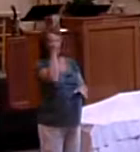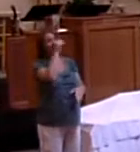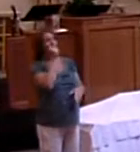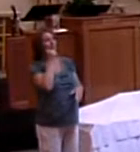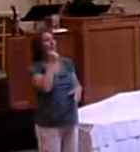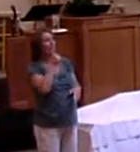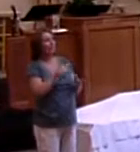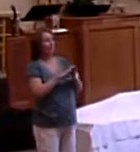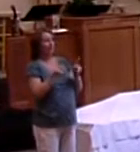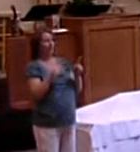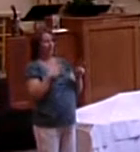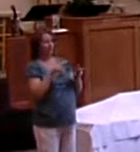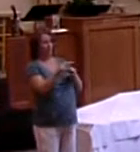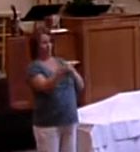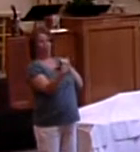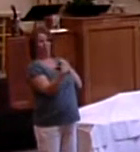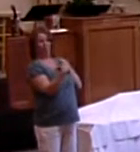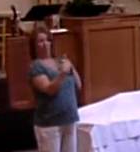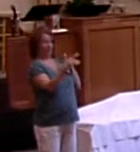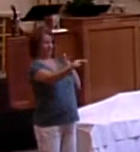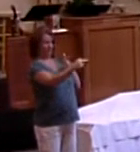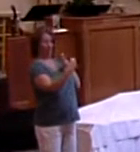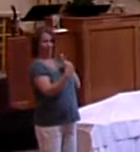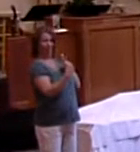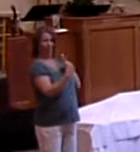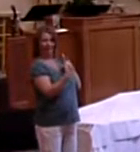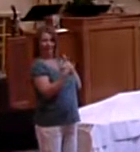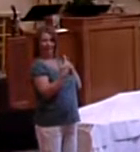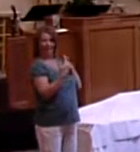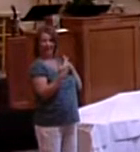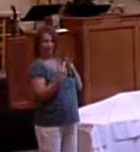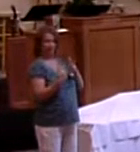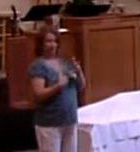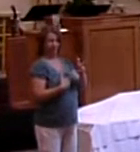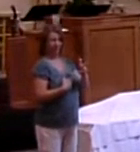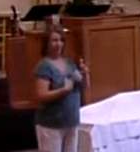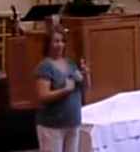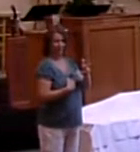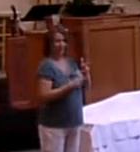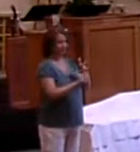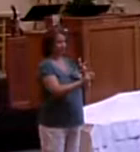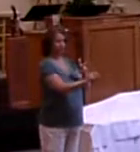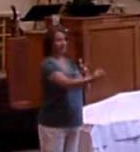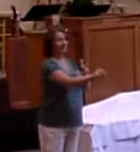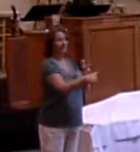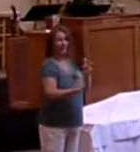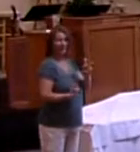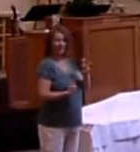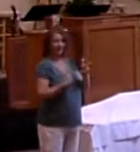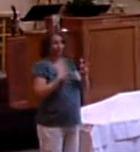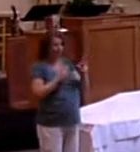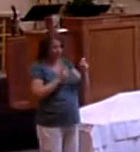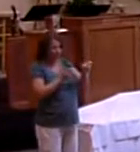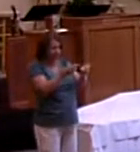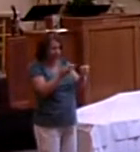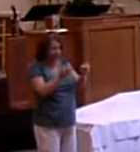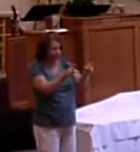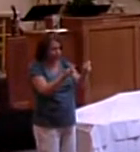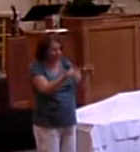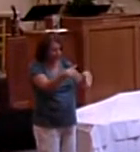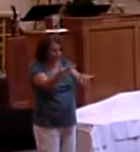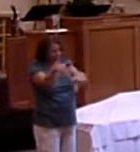and I would move a little bit more, and she would just take off down the gravel road. I was like, well, I'm kind of giving you an opportunity. I don't want to take your